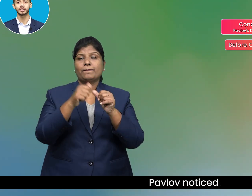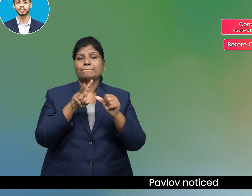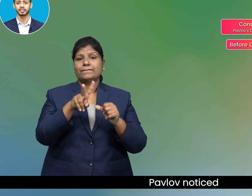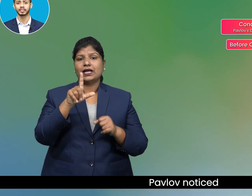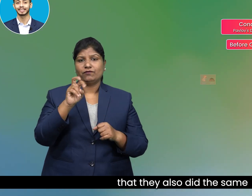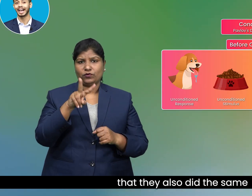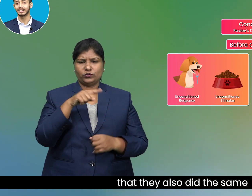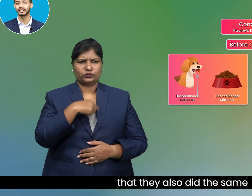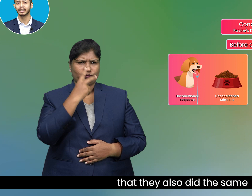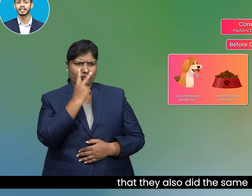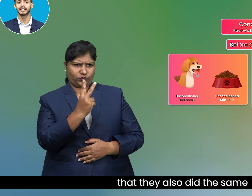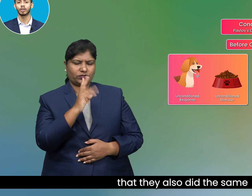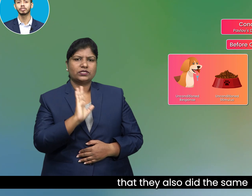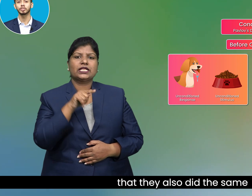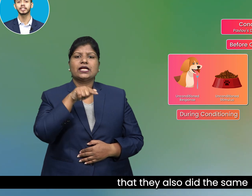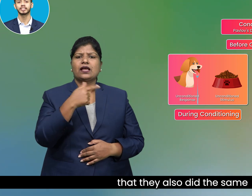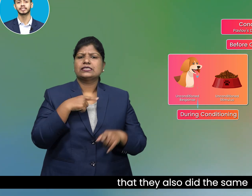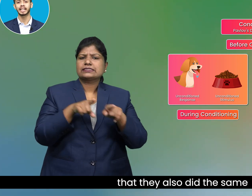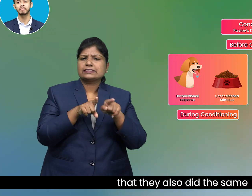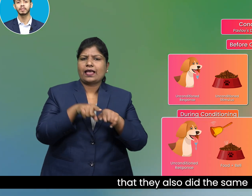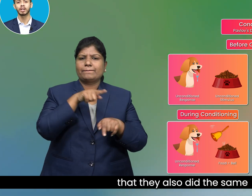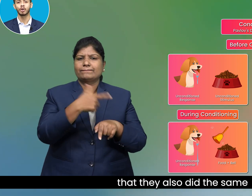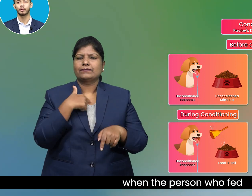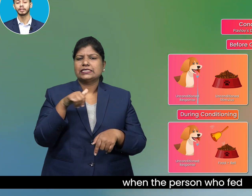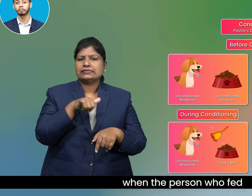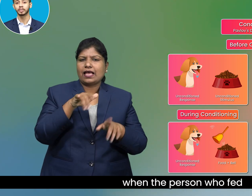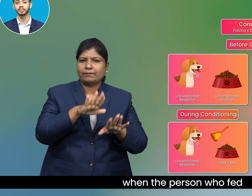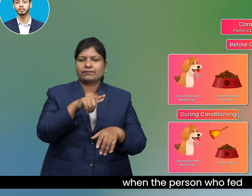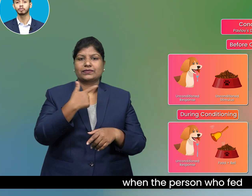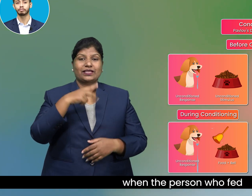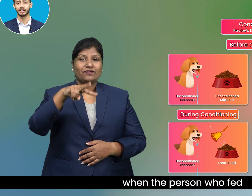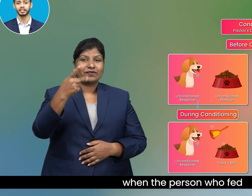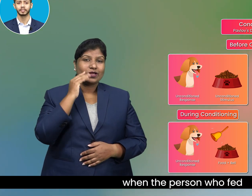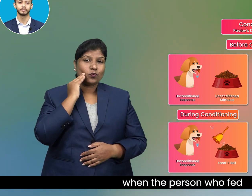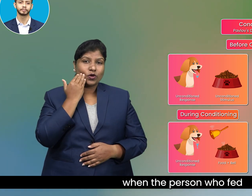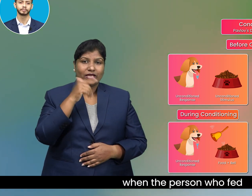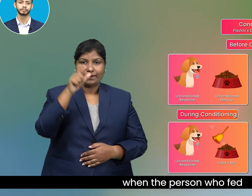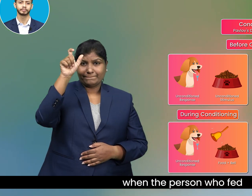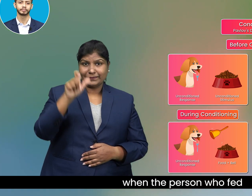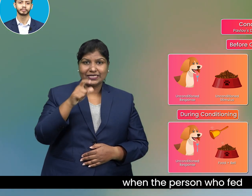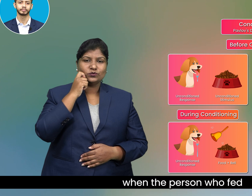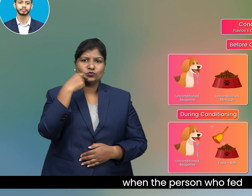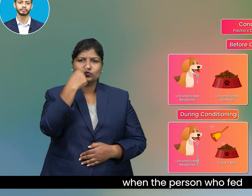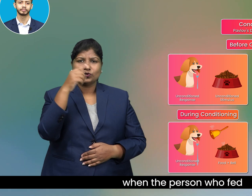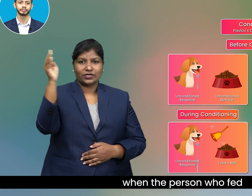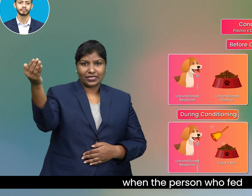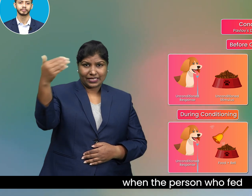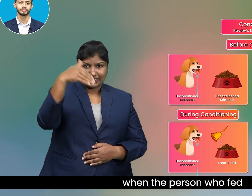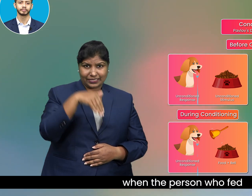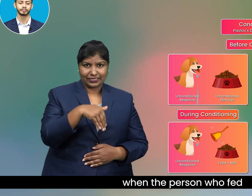Pavlov noticed that they also did the same when the person who fed